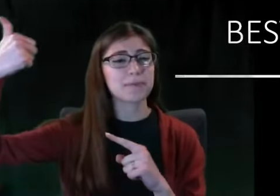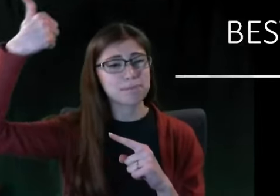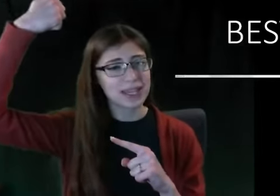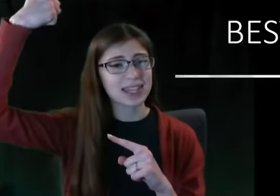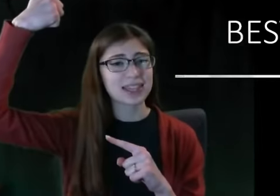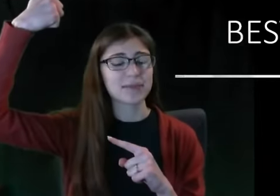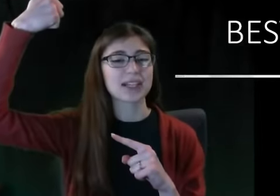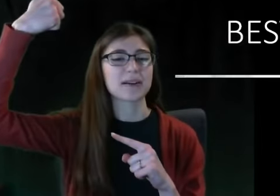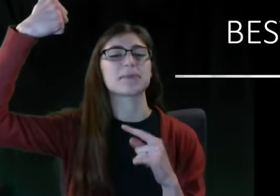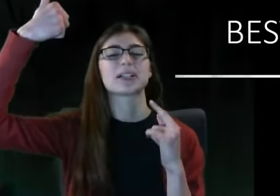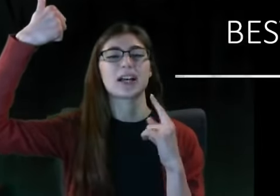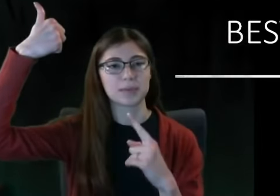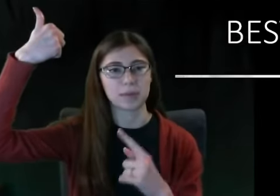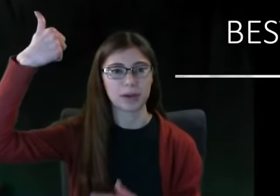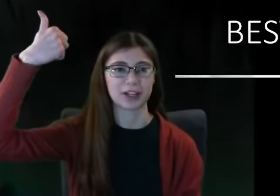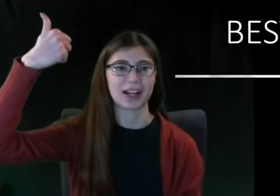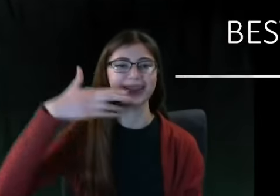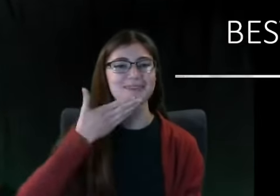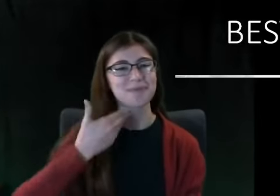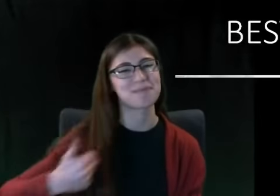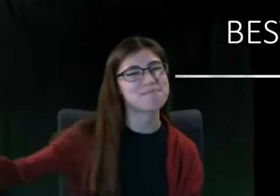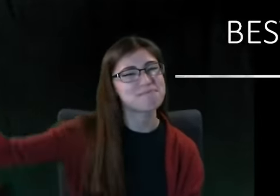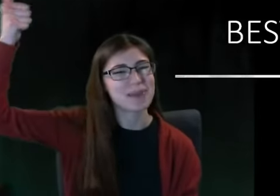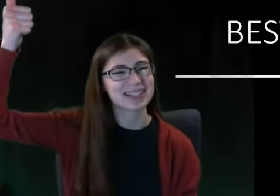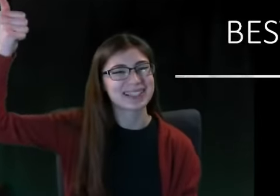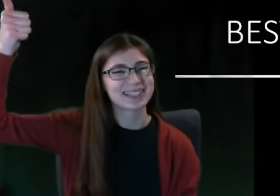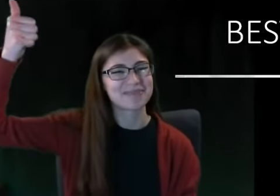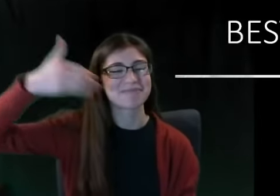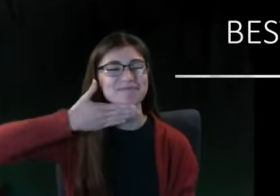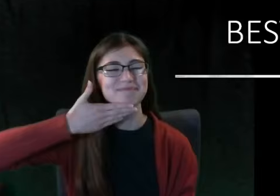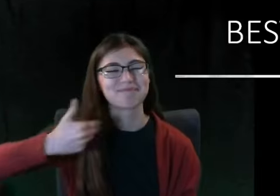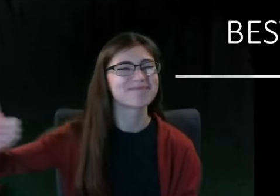big thumbs up above your head. Best.